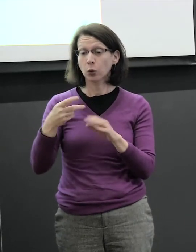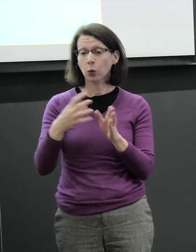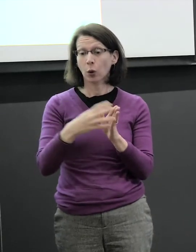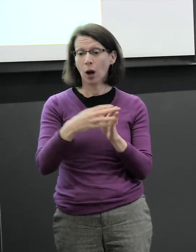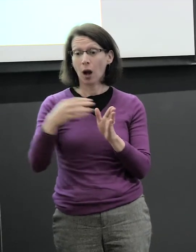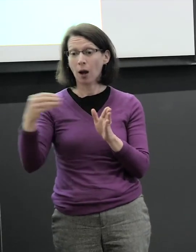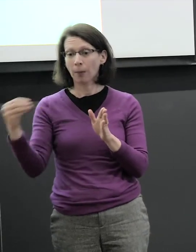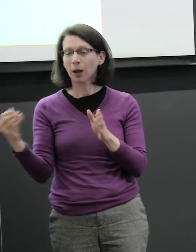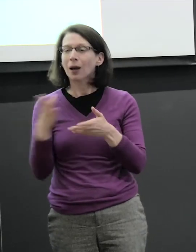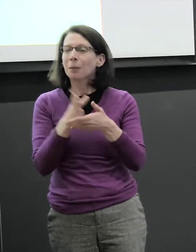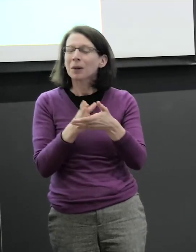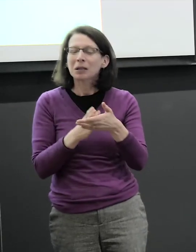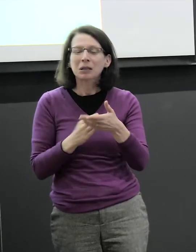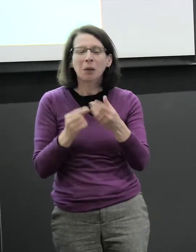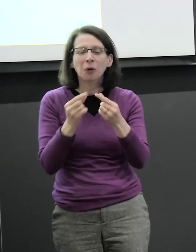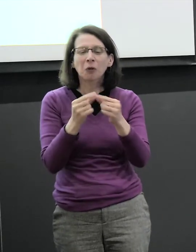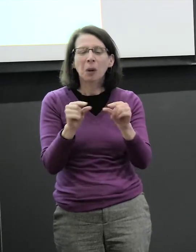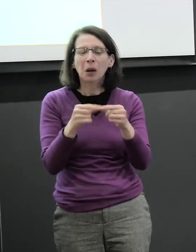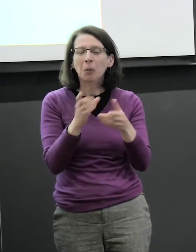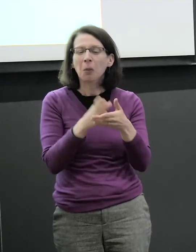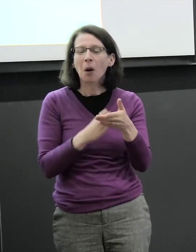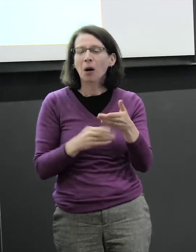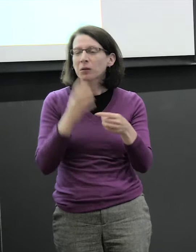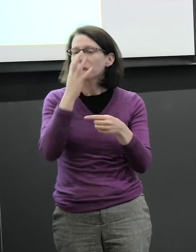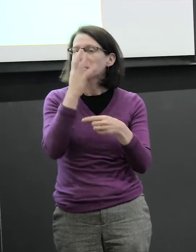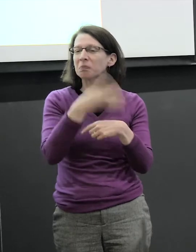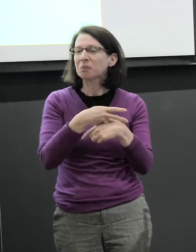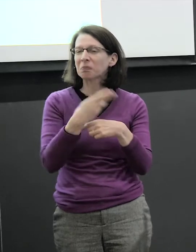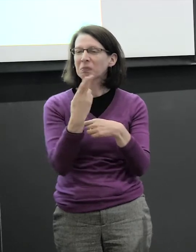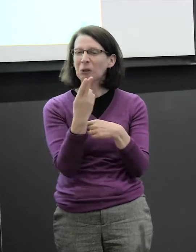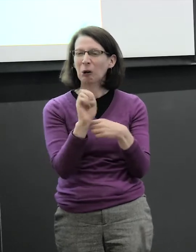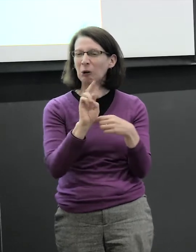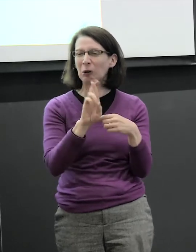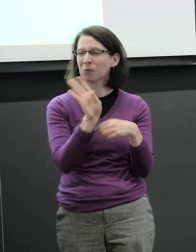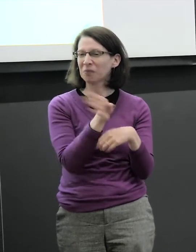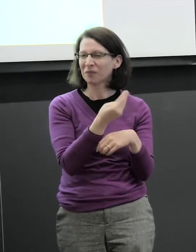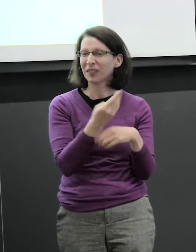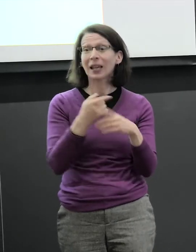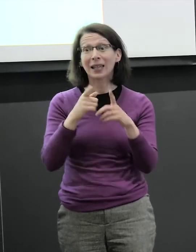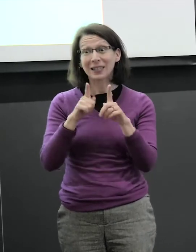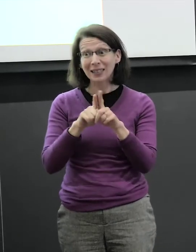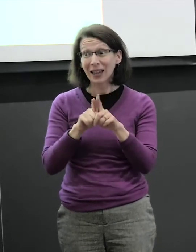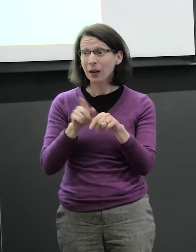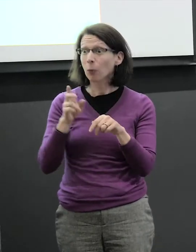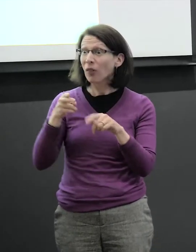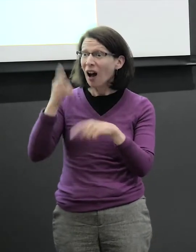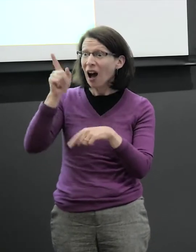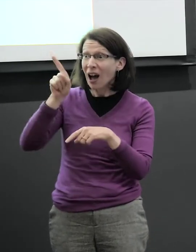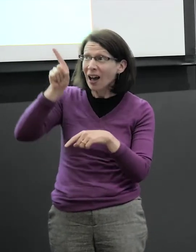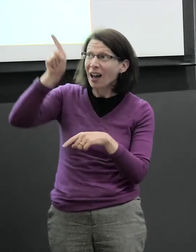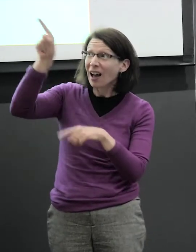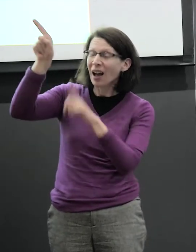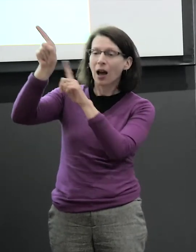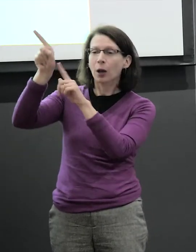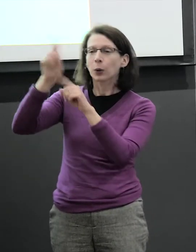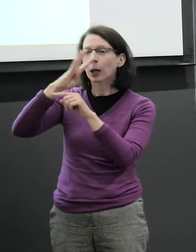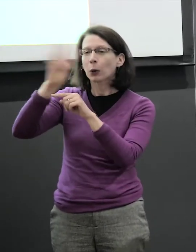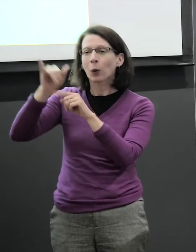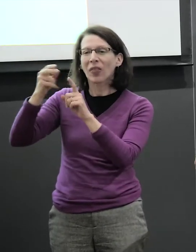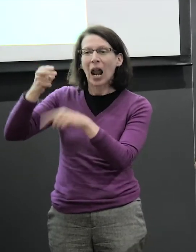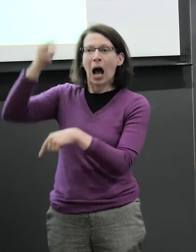disregarding certain grammatical elements. And we saw that the same thing happened with high feature specification. But you can also do